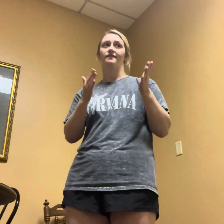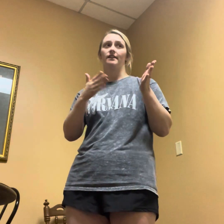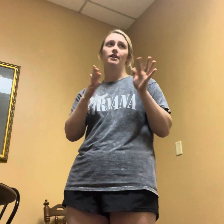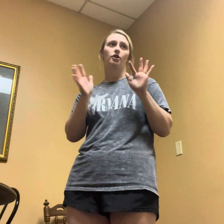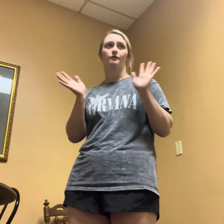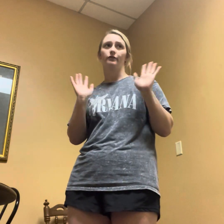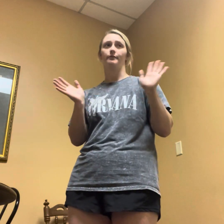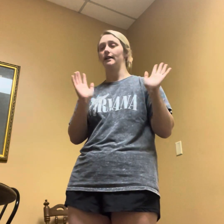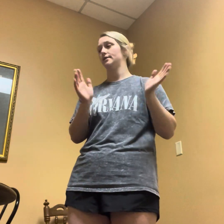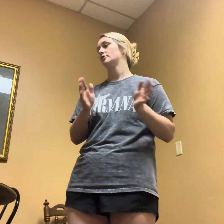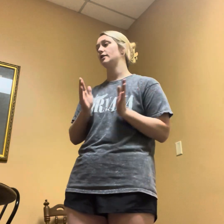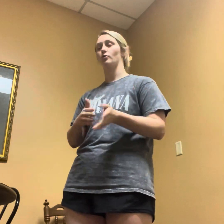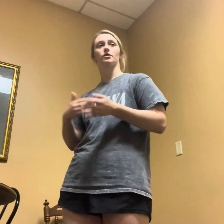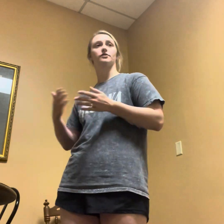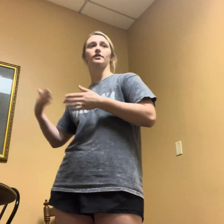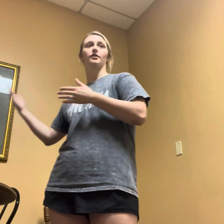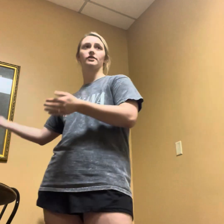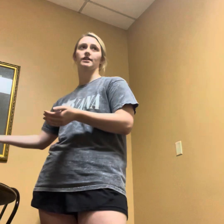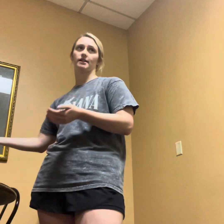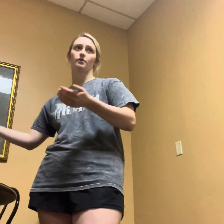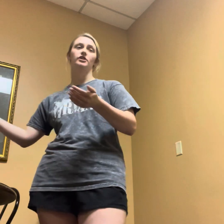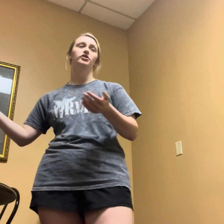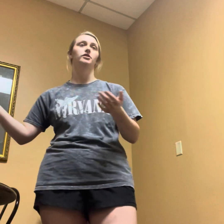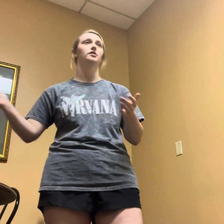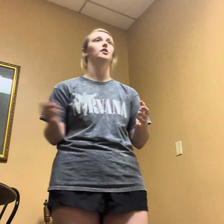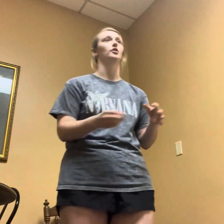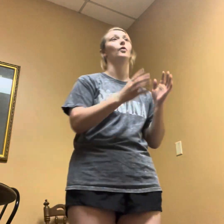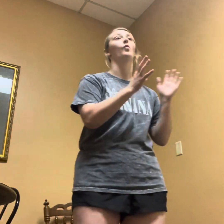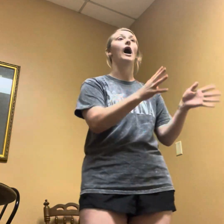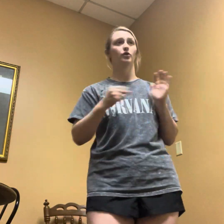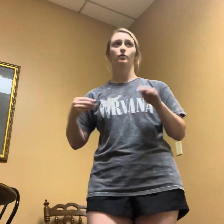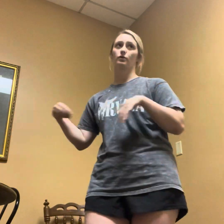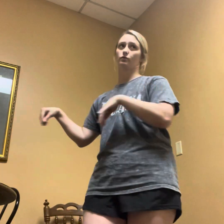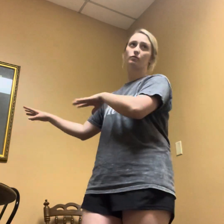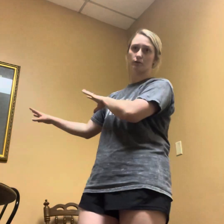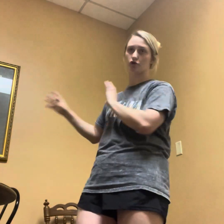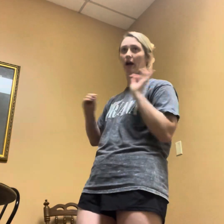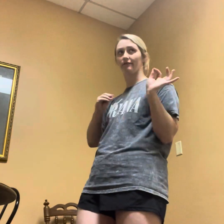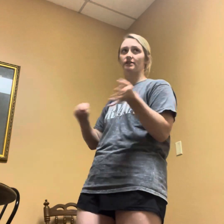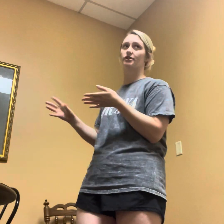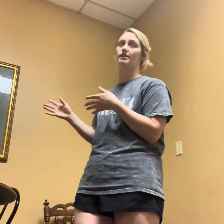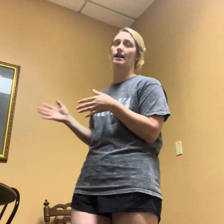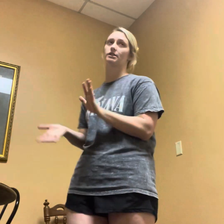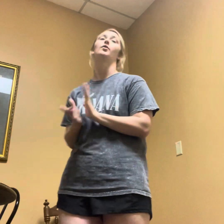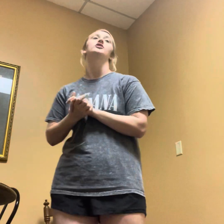activity or movement in order to go to the next question, or while you were traveling to the next question.